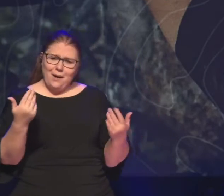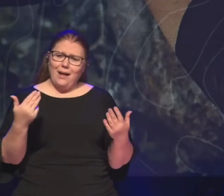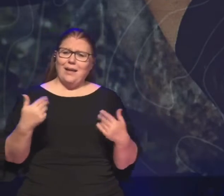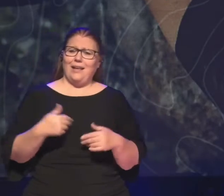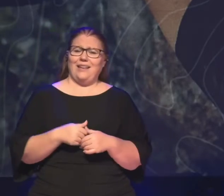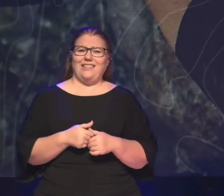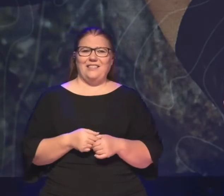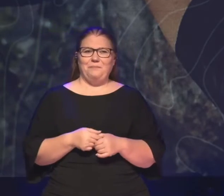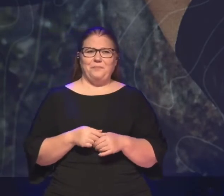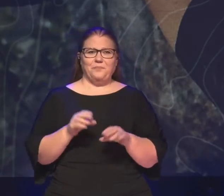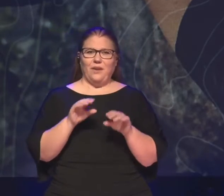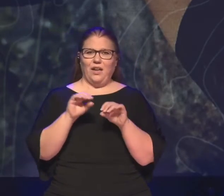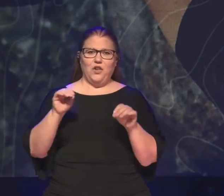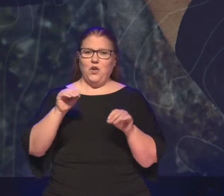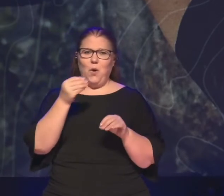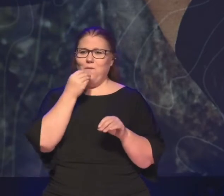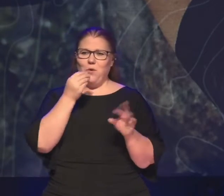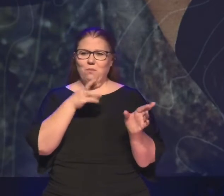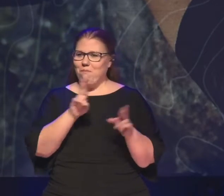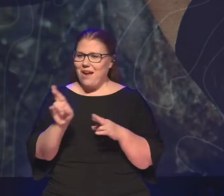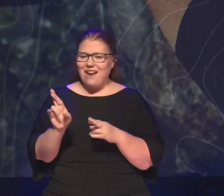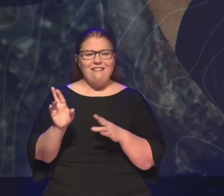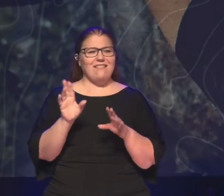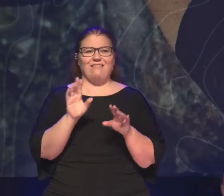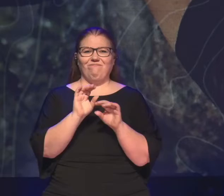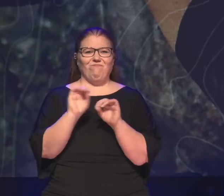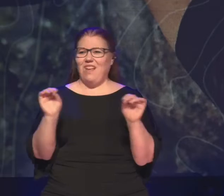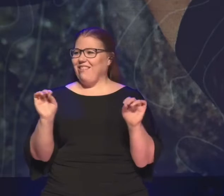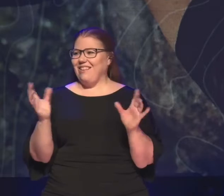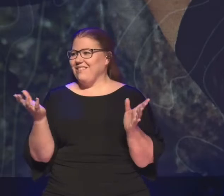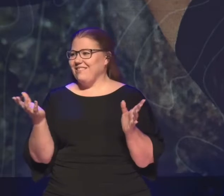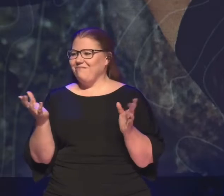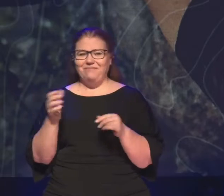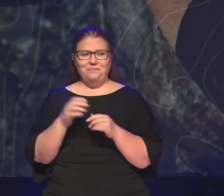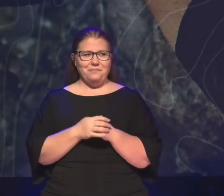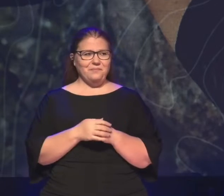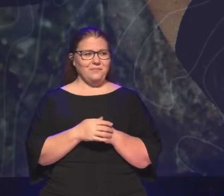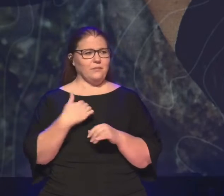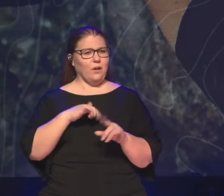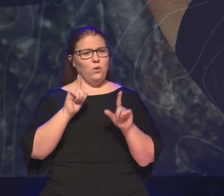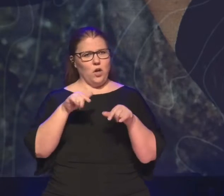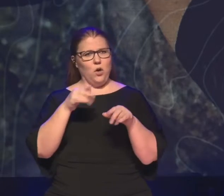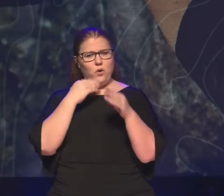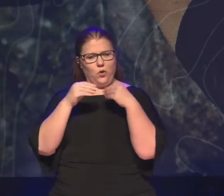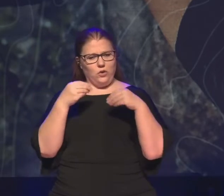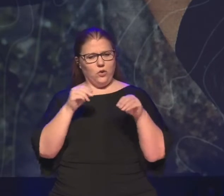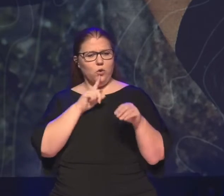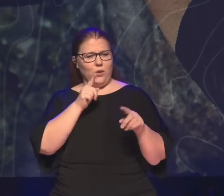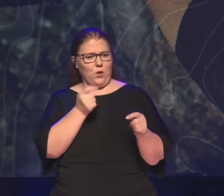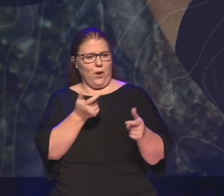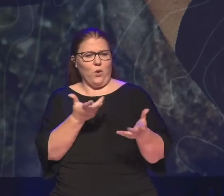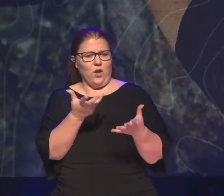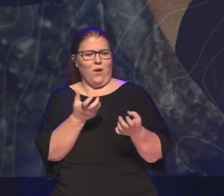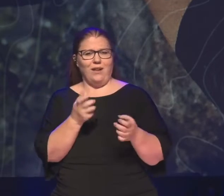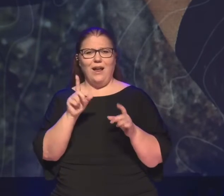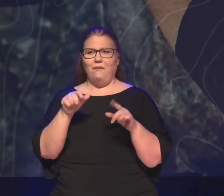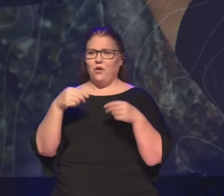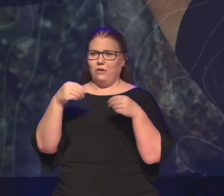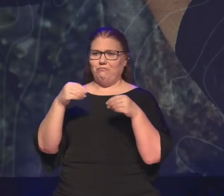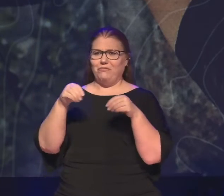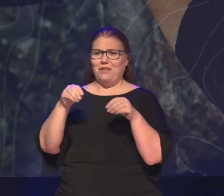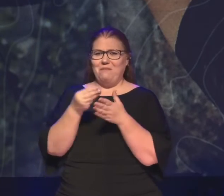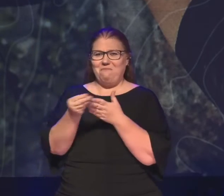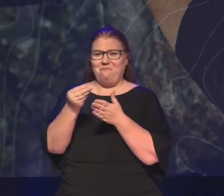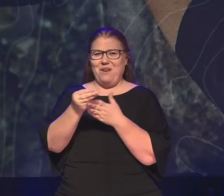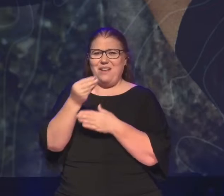come on in. No food prepared, right? Nothing like that. They don't even, we'll go to the grocery store real quick. What do you want? They got to go grocery shopping